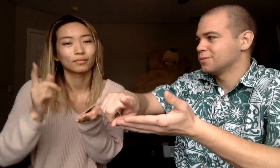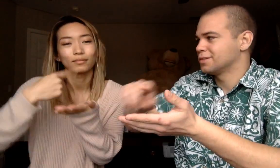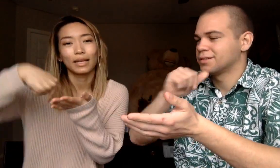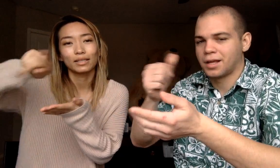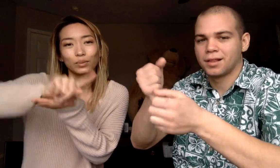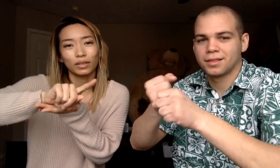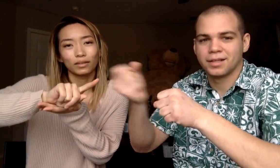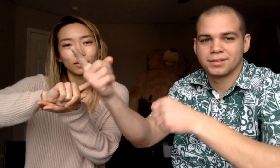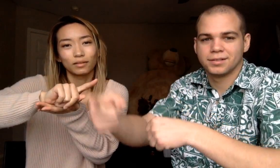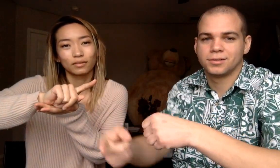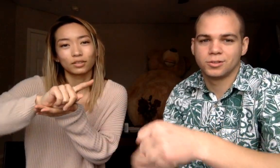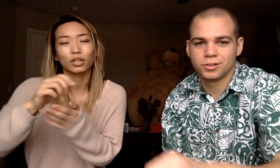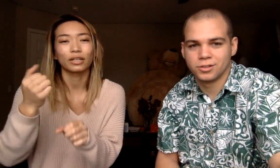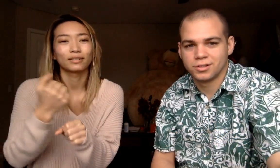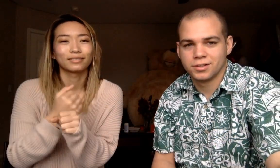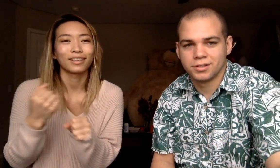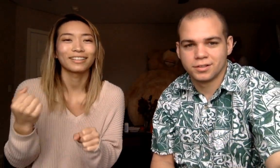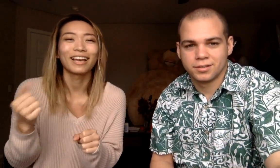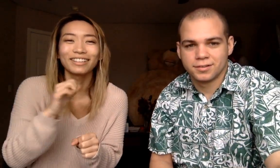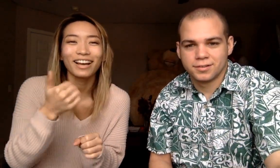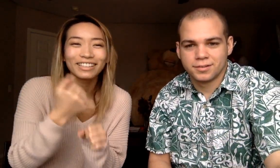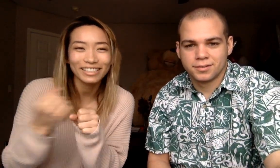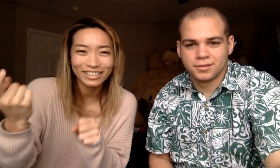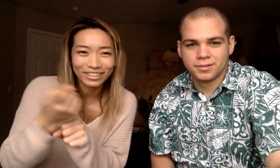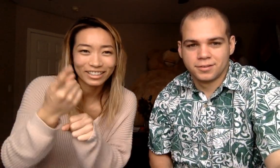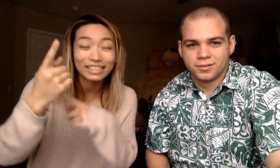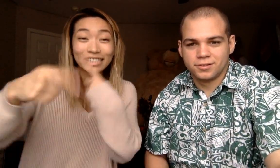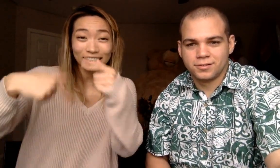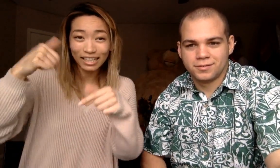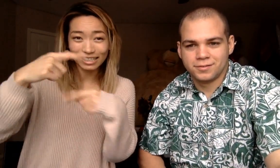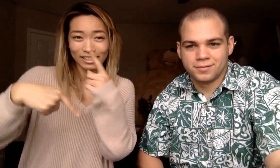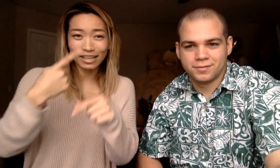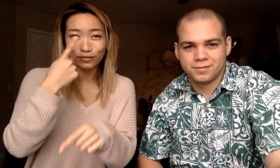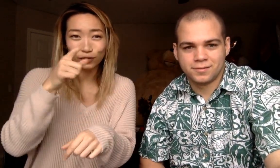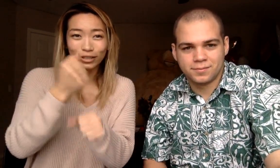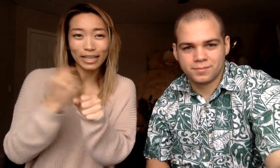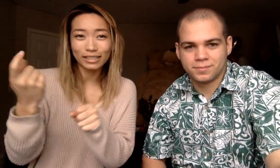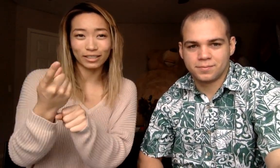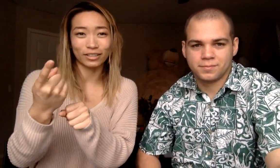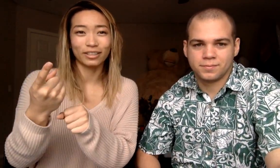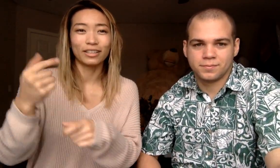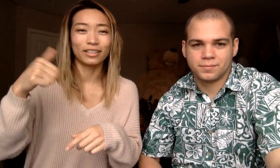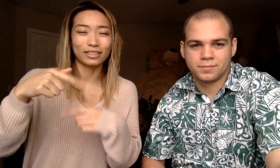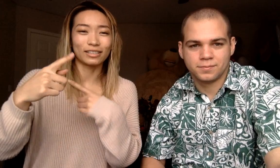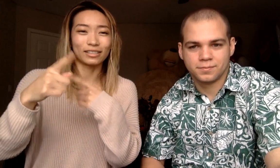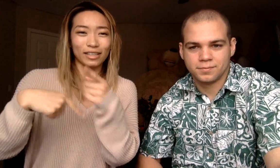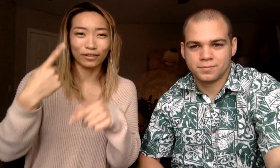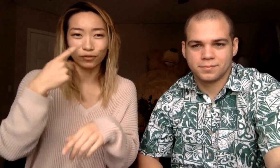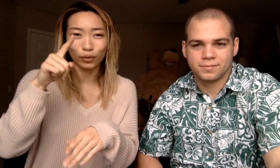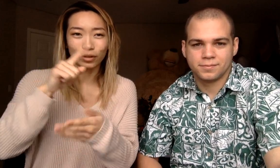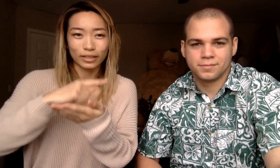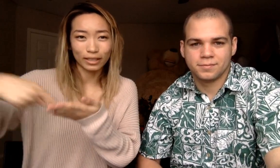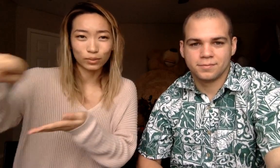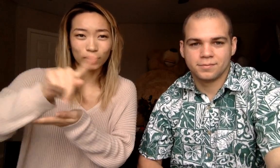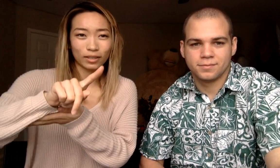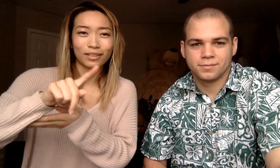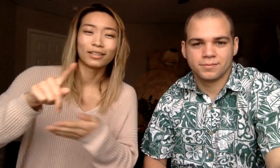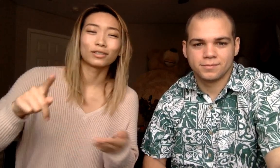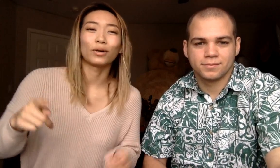Next week. Sorry, not next year. This is a sign for next year. This is a sign for next week. So